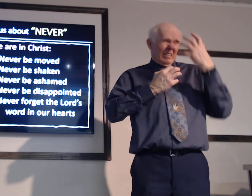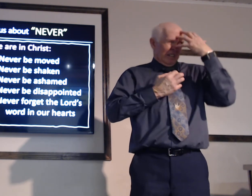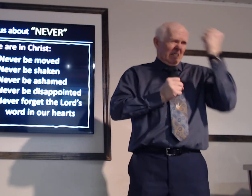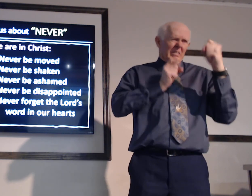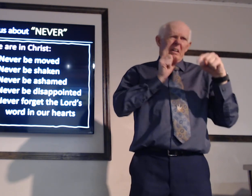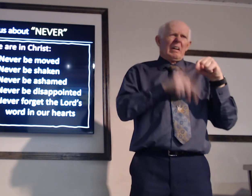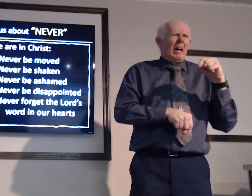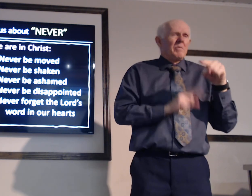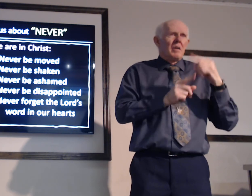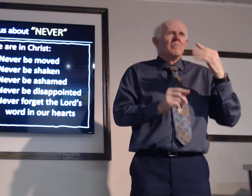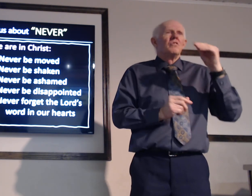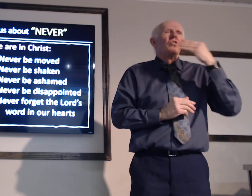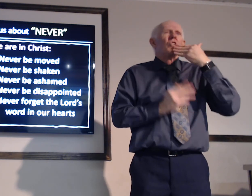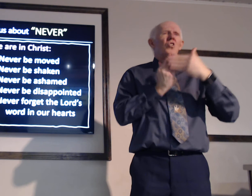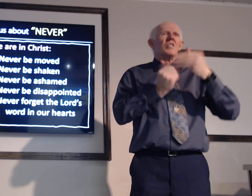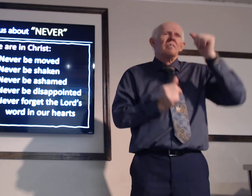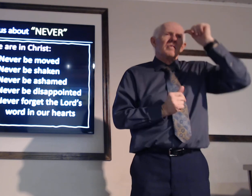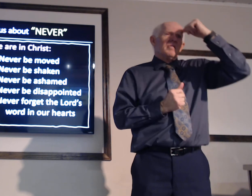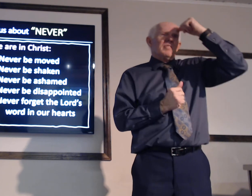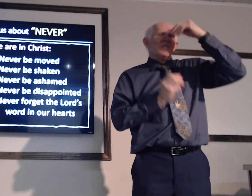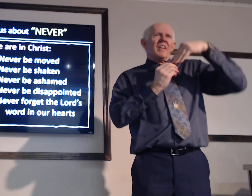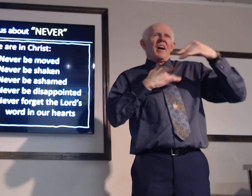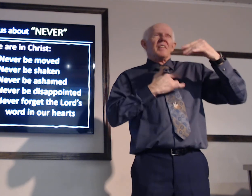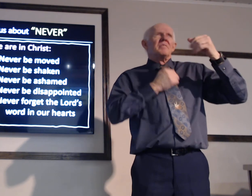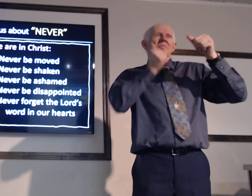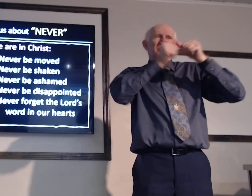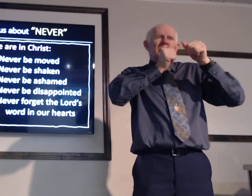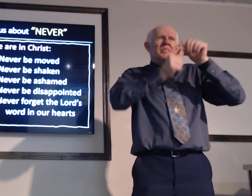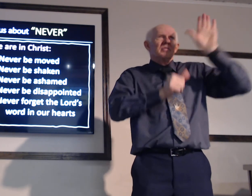verses that we can memorize, or we can't memorize them, but it's good to memorize.